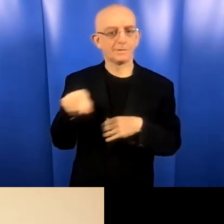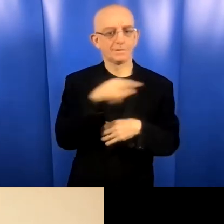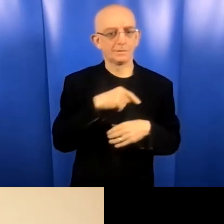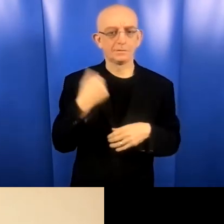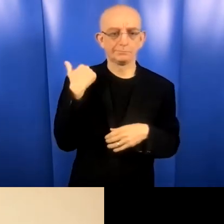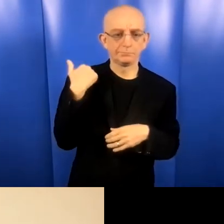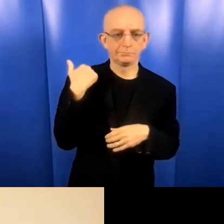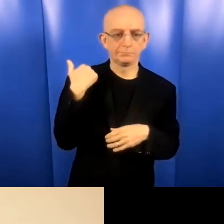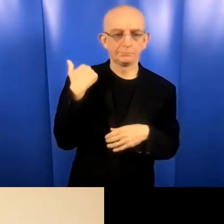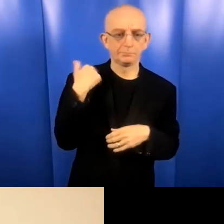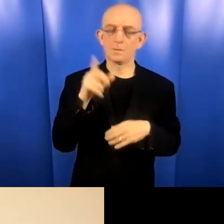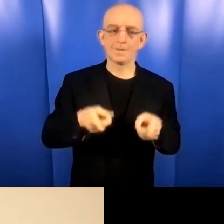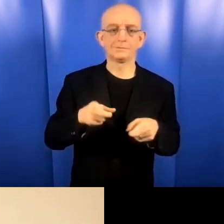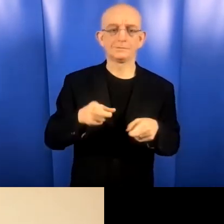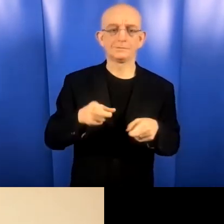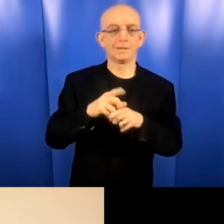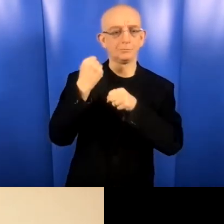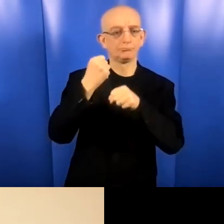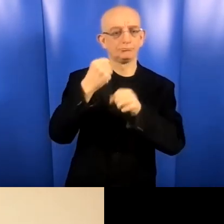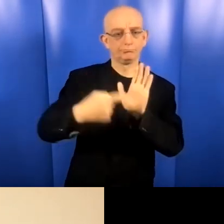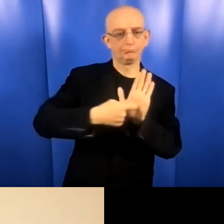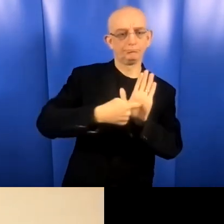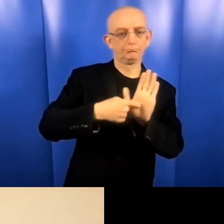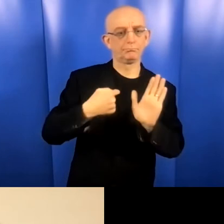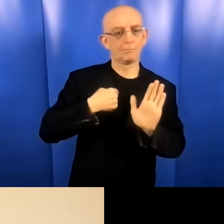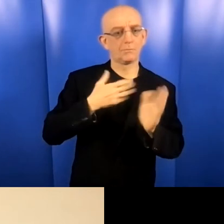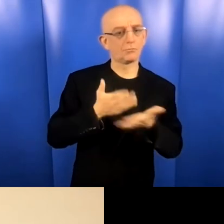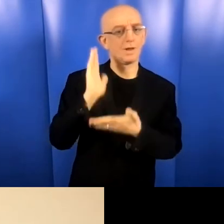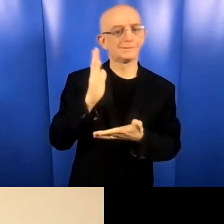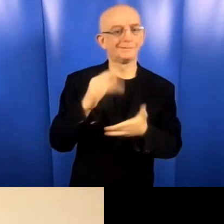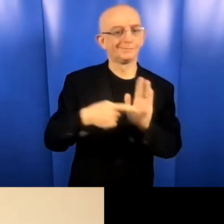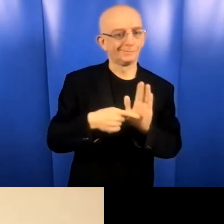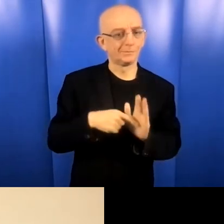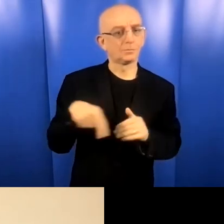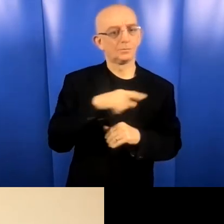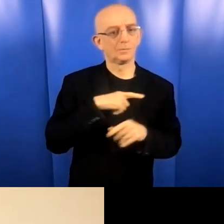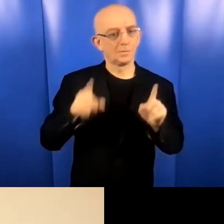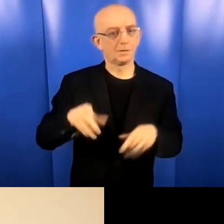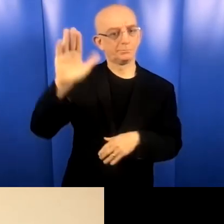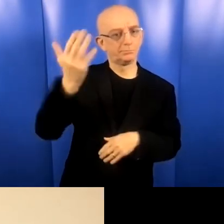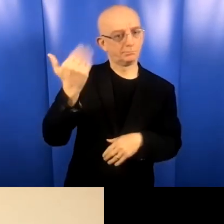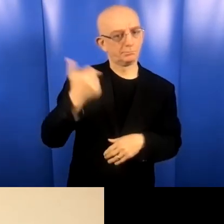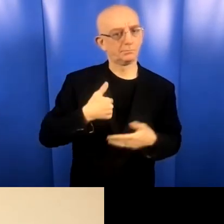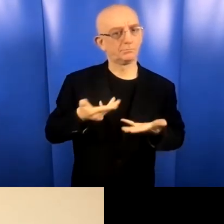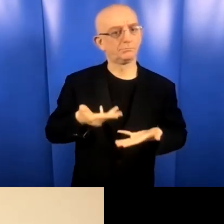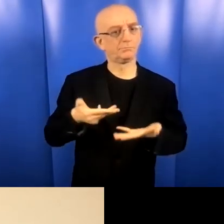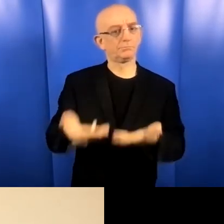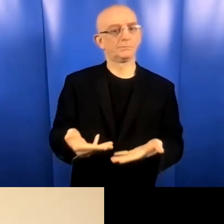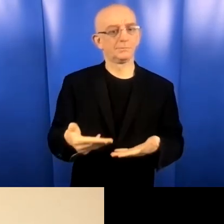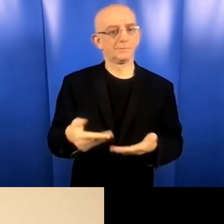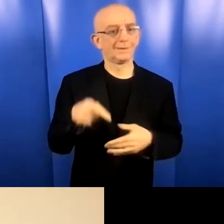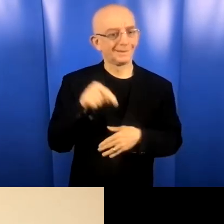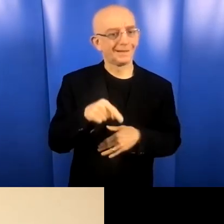indigenous movement. So this is what we have been requested by the disability movement and constituency, and vice